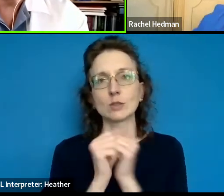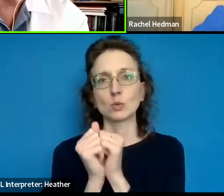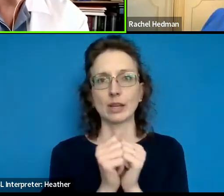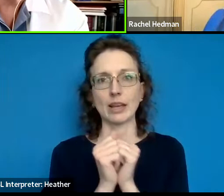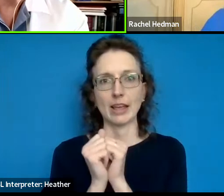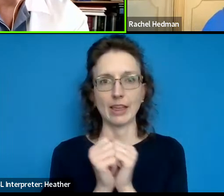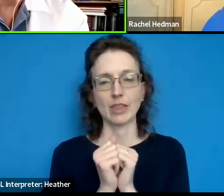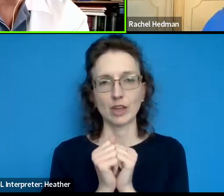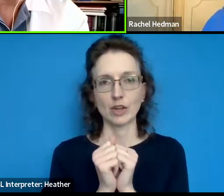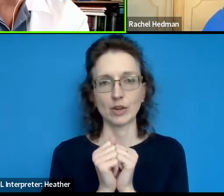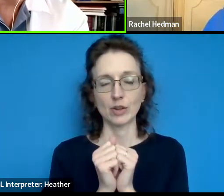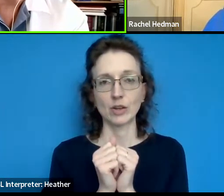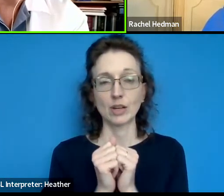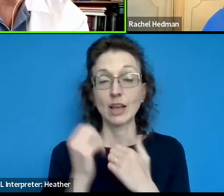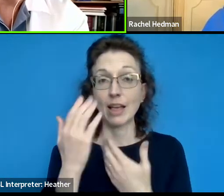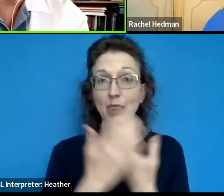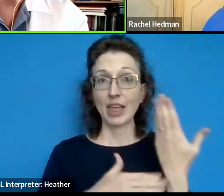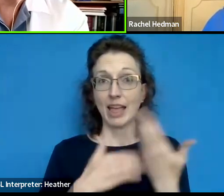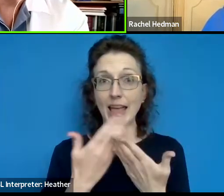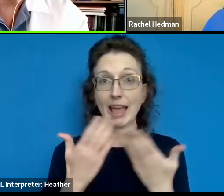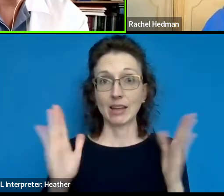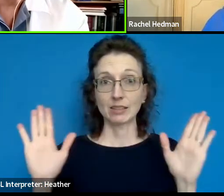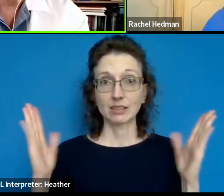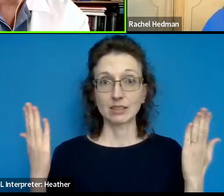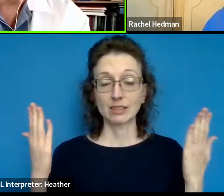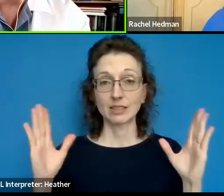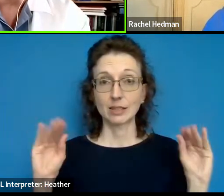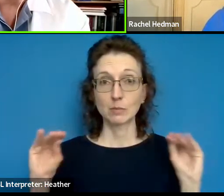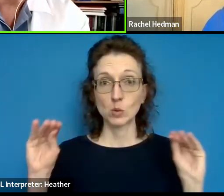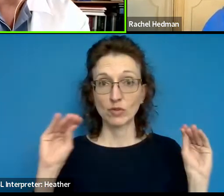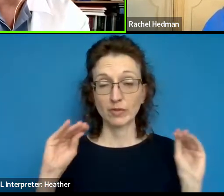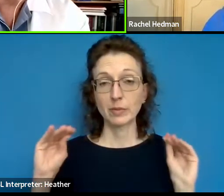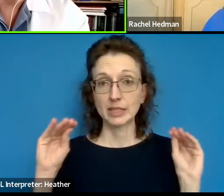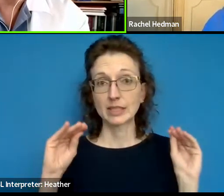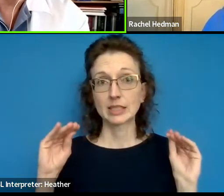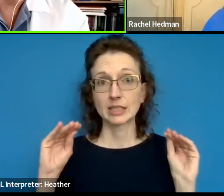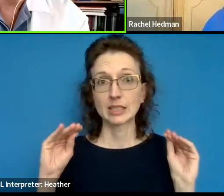hand movements are basically